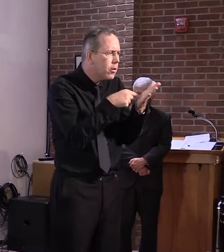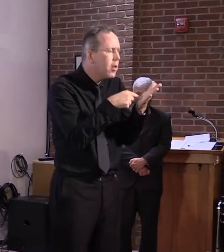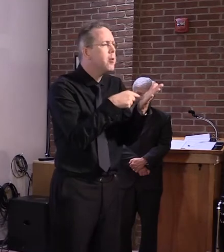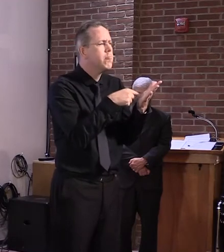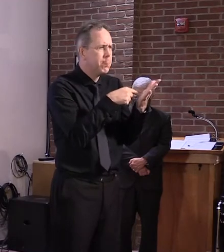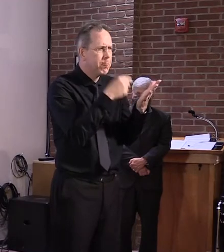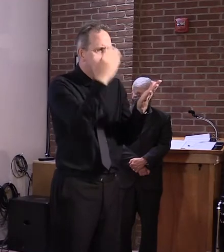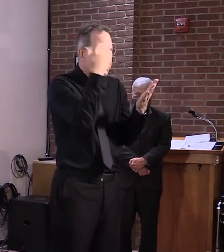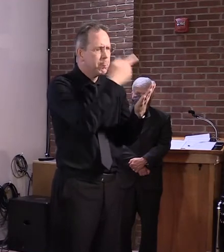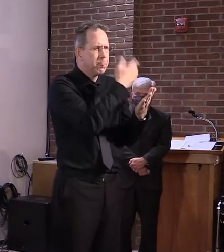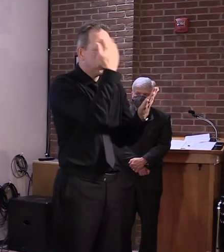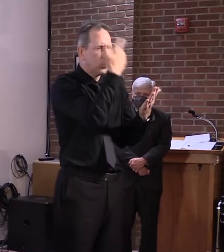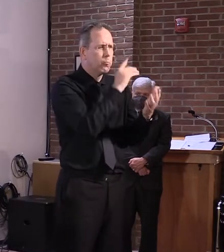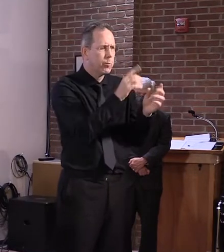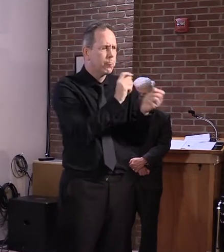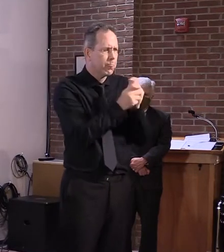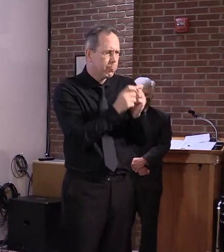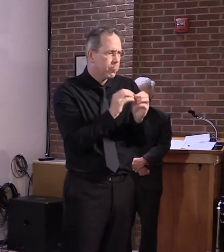didn't change it. So